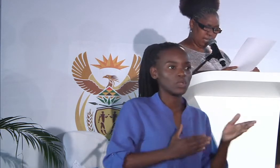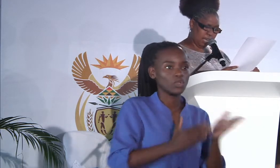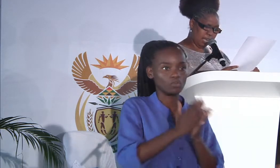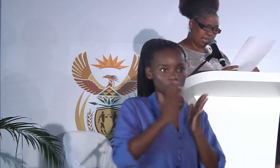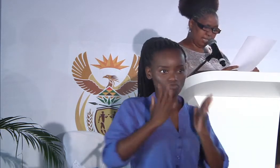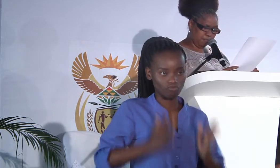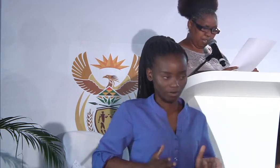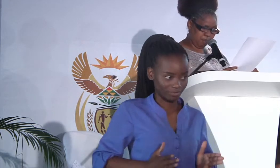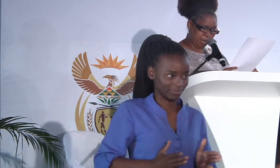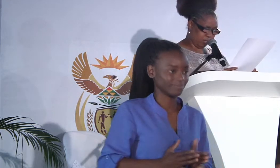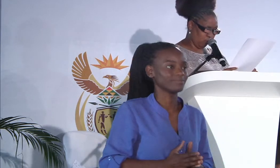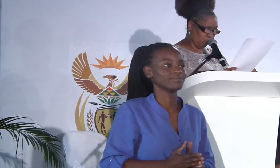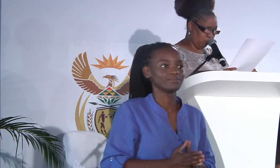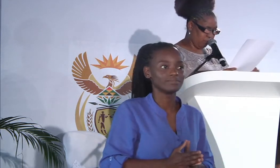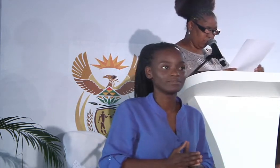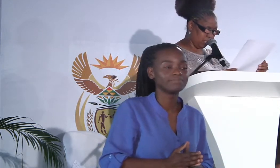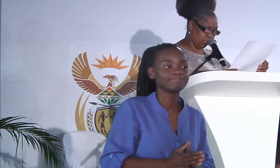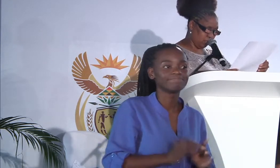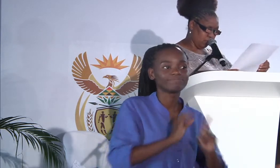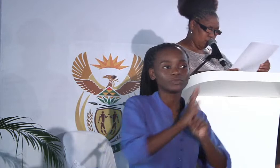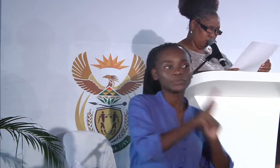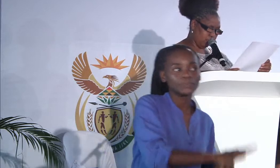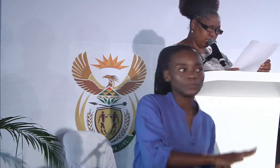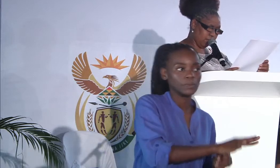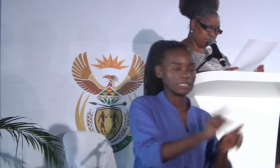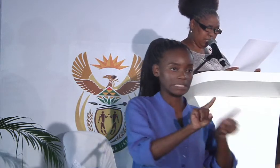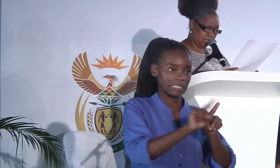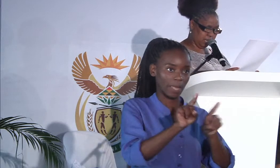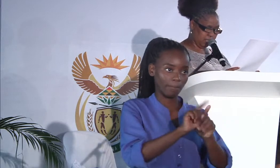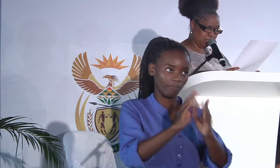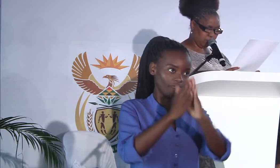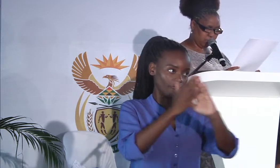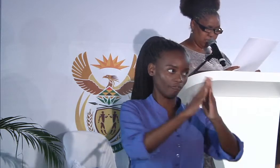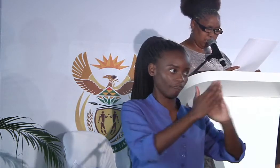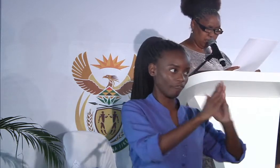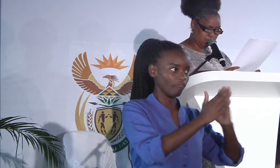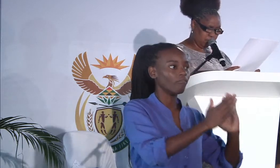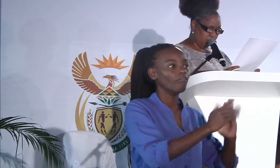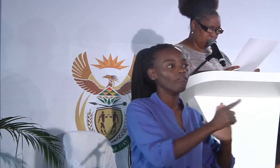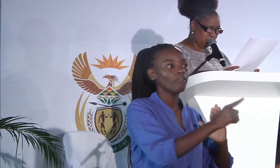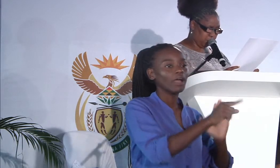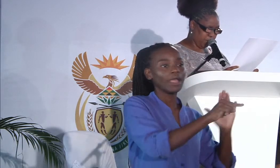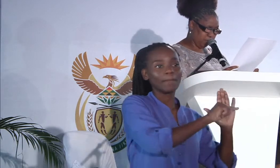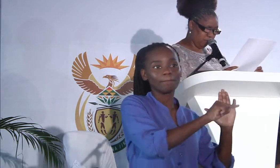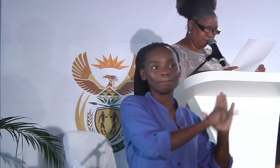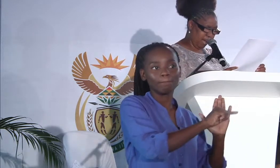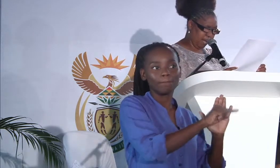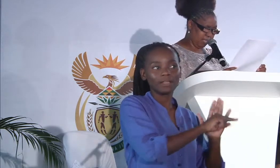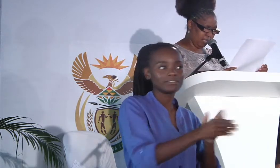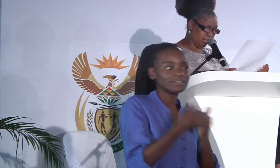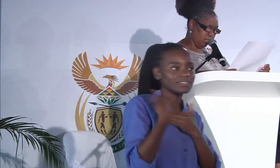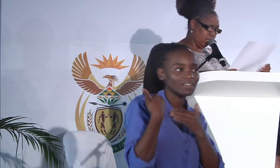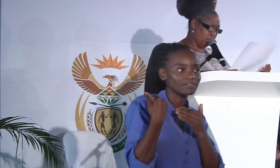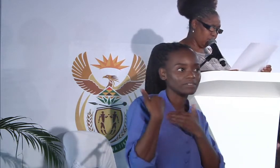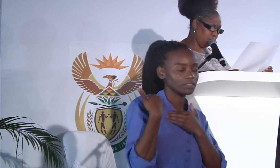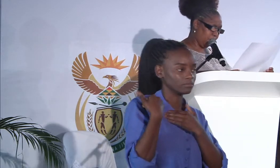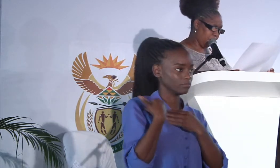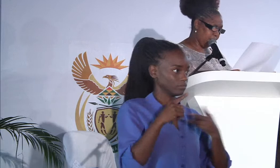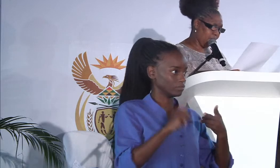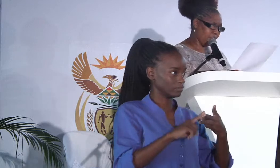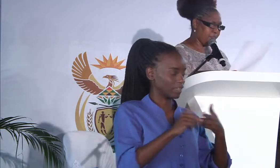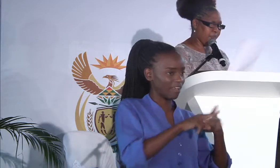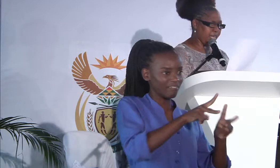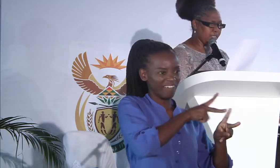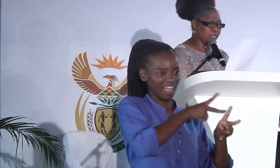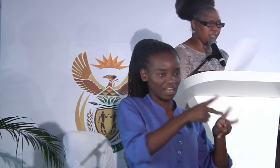the negative impact on communities, on safety and security, on the spread of violence, and on the public